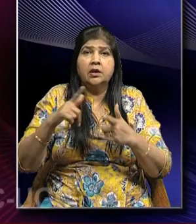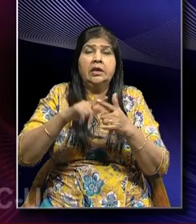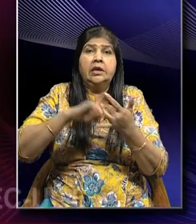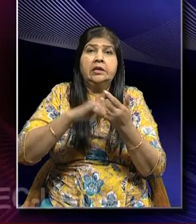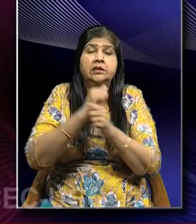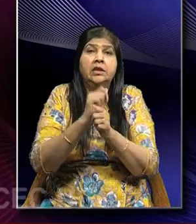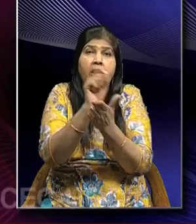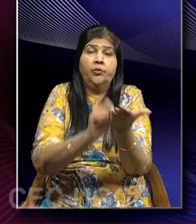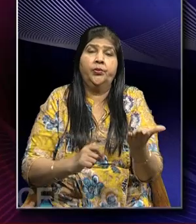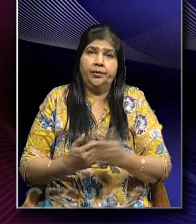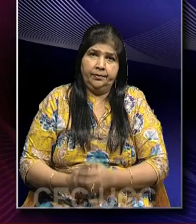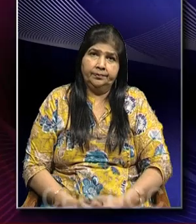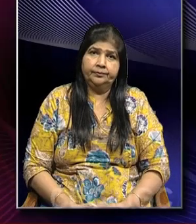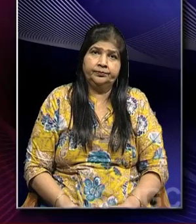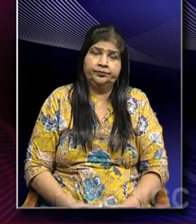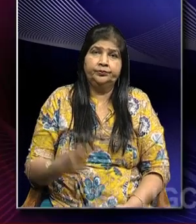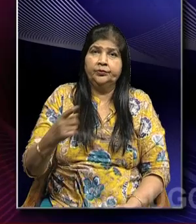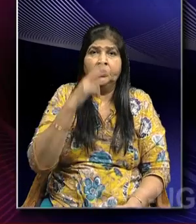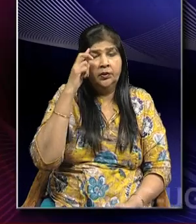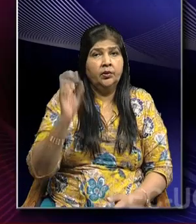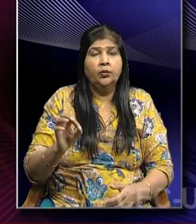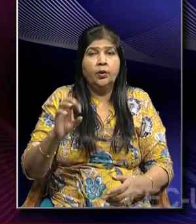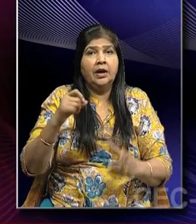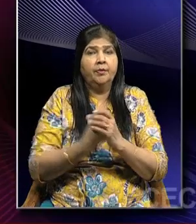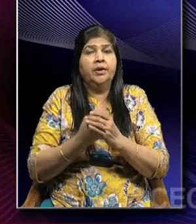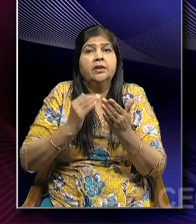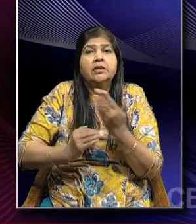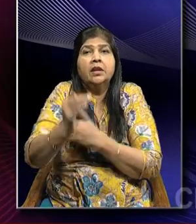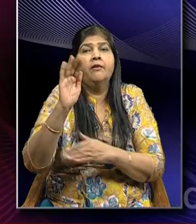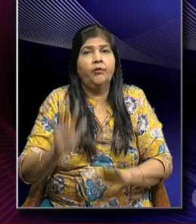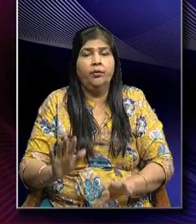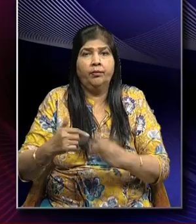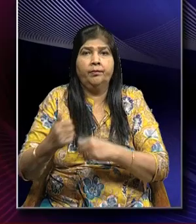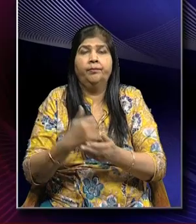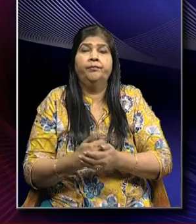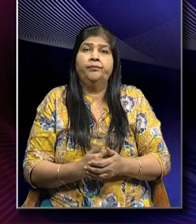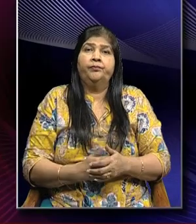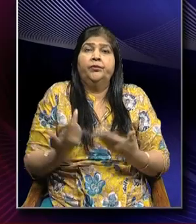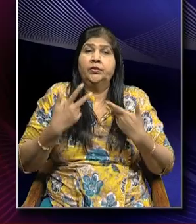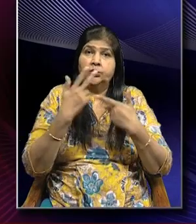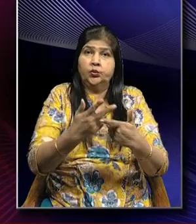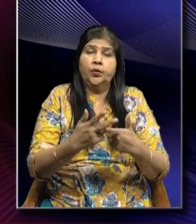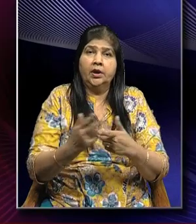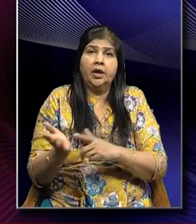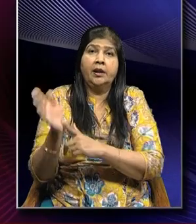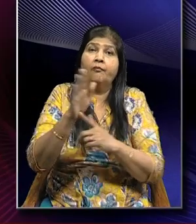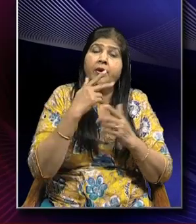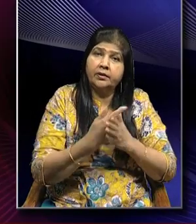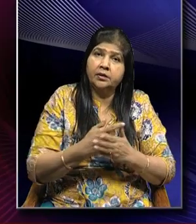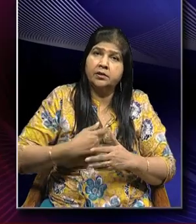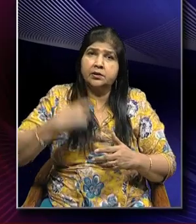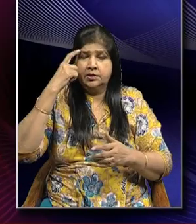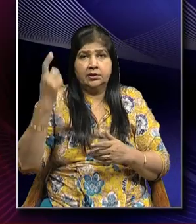reporting, because they know only that company can sustain for long, which is showing or reflecting its concern